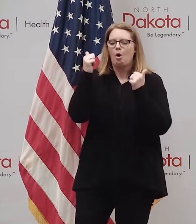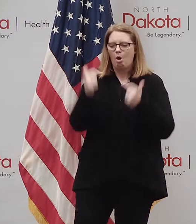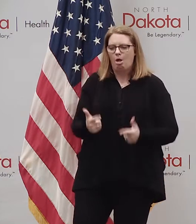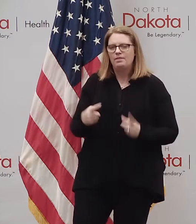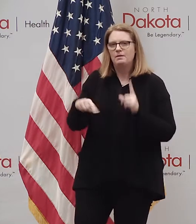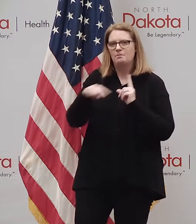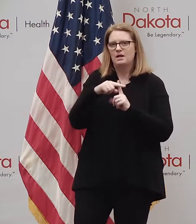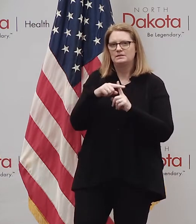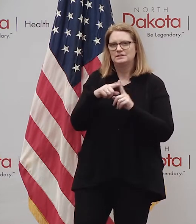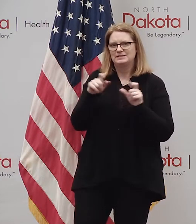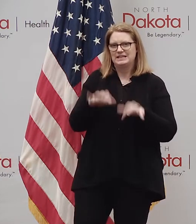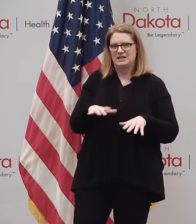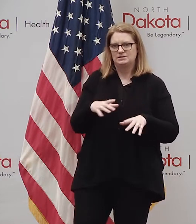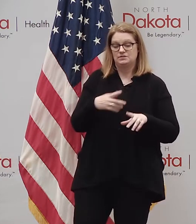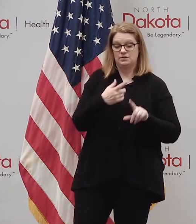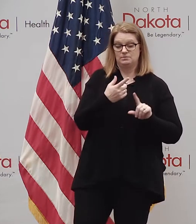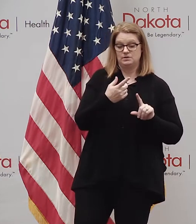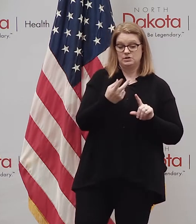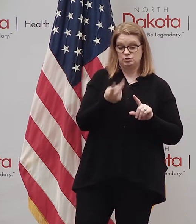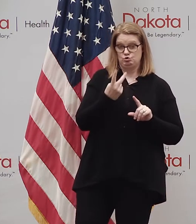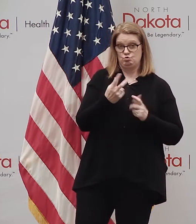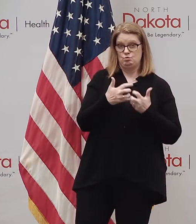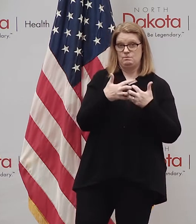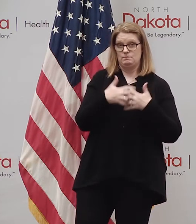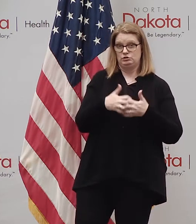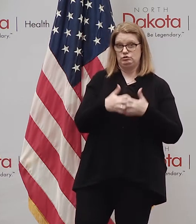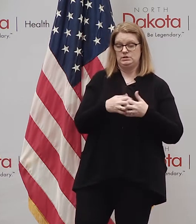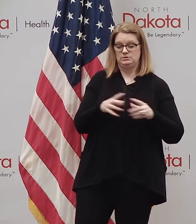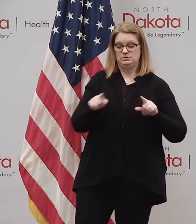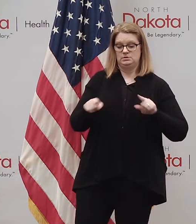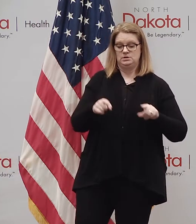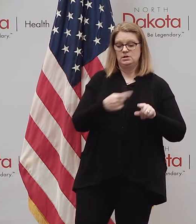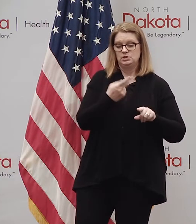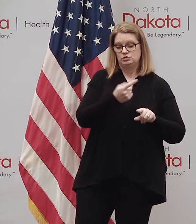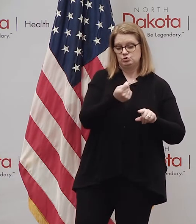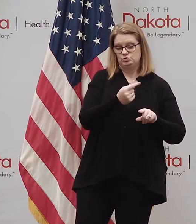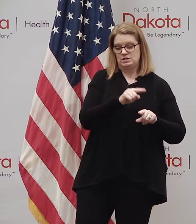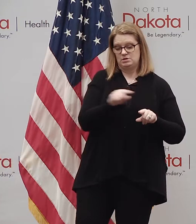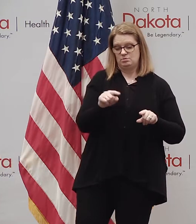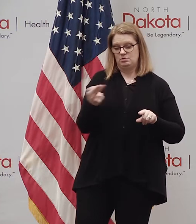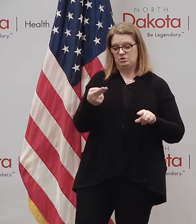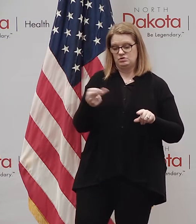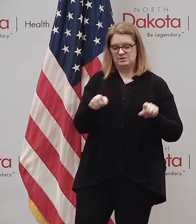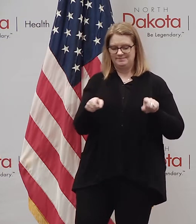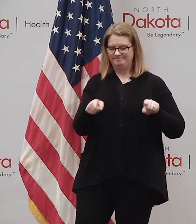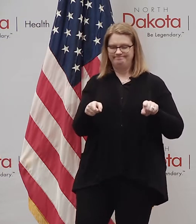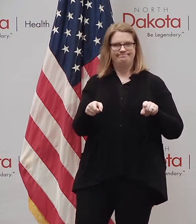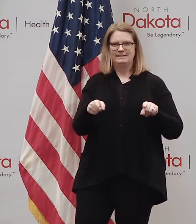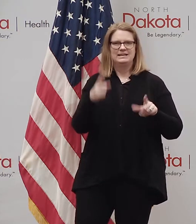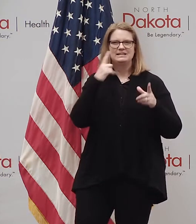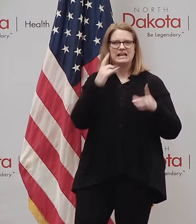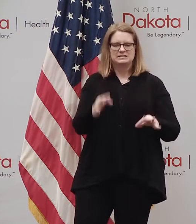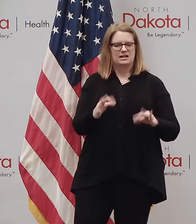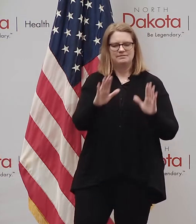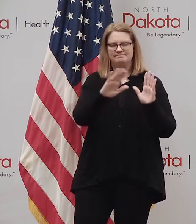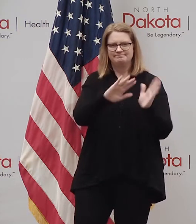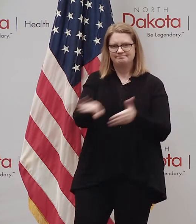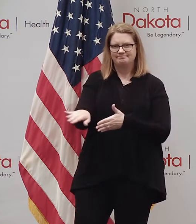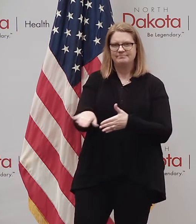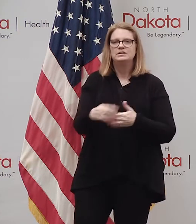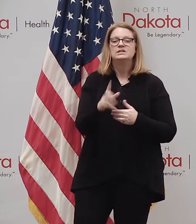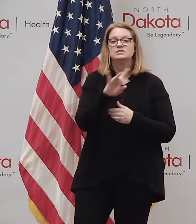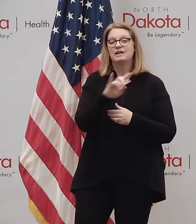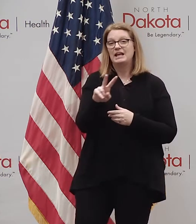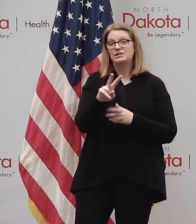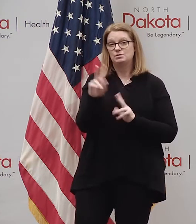positive tests from two machines Tuesday through Thursday were considered inconclusive. 82 individuals